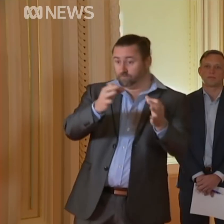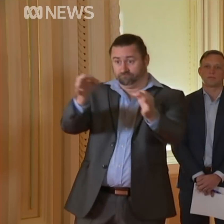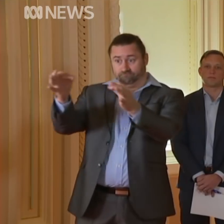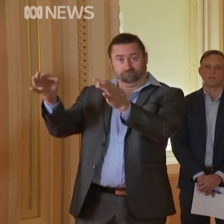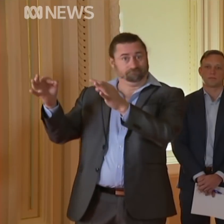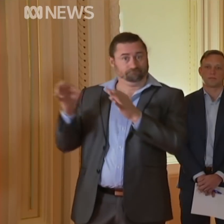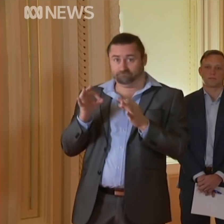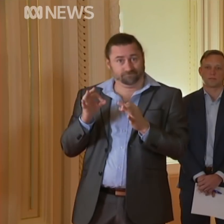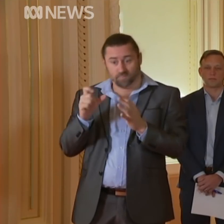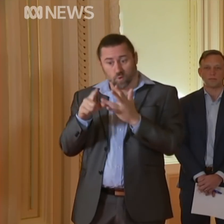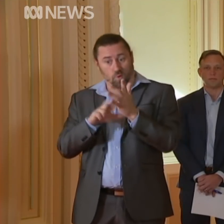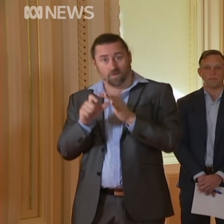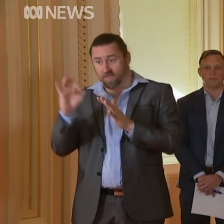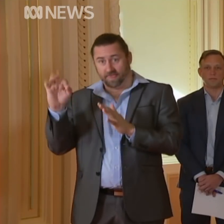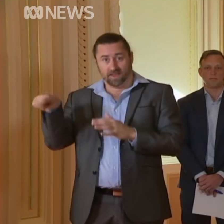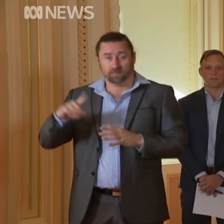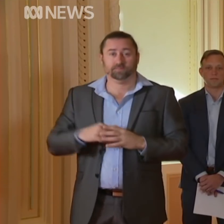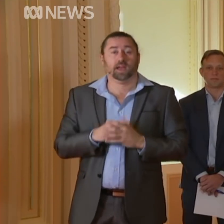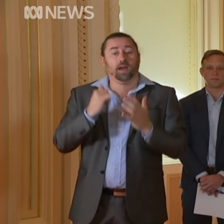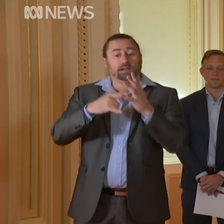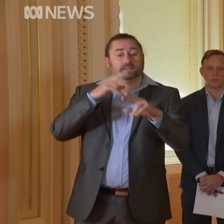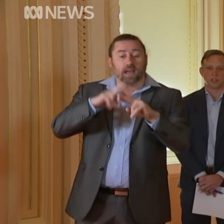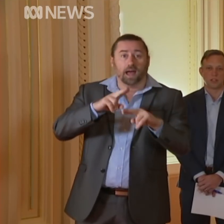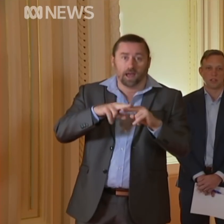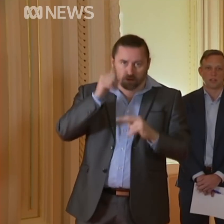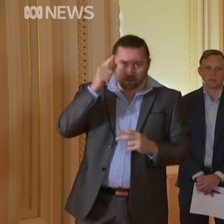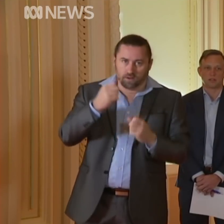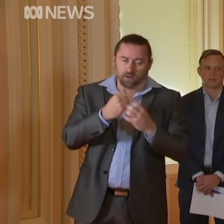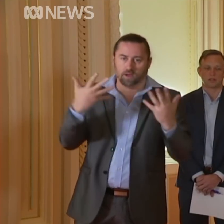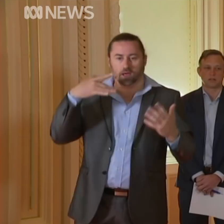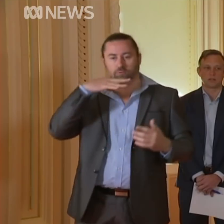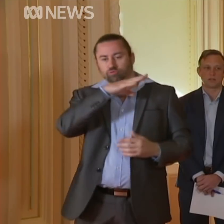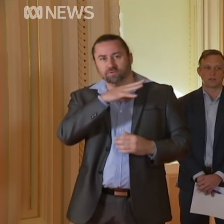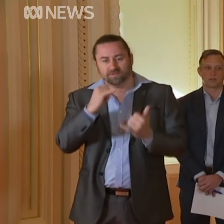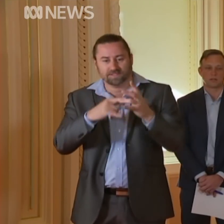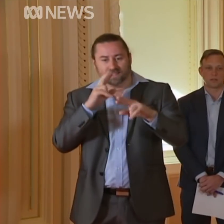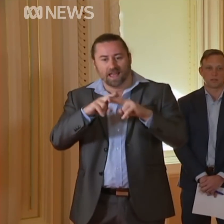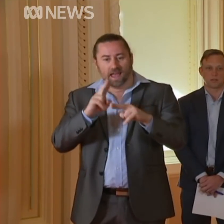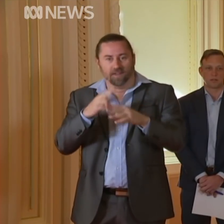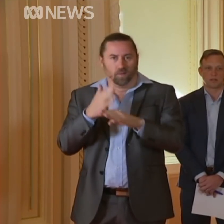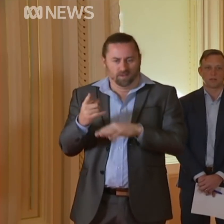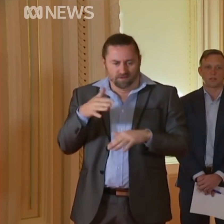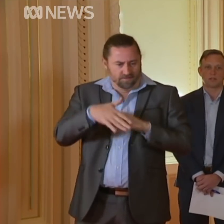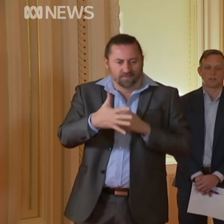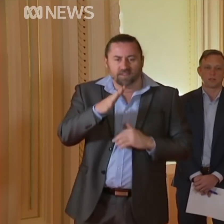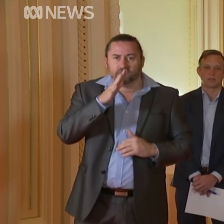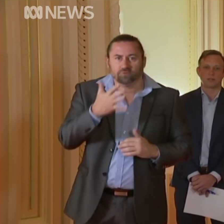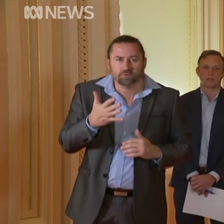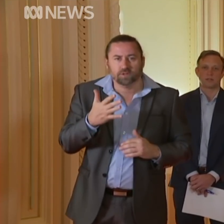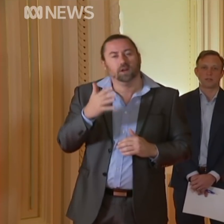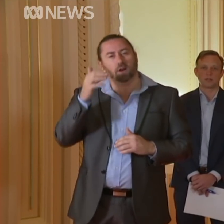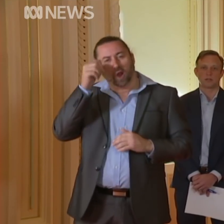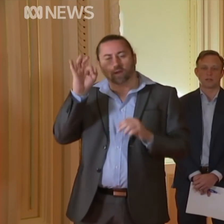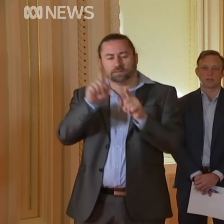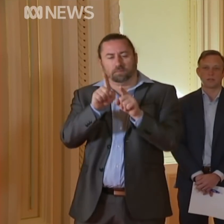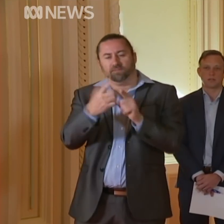And similarly, we've been testing all of the staff. There are a lot of staff who work in that centre, over 500, not every day of